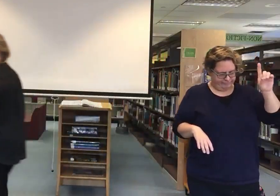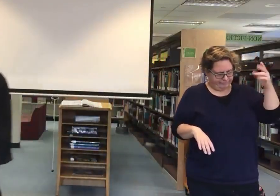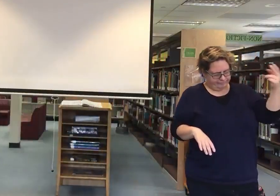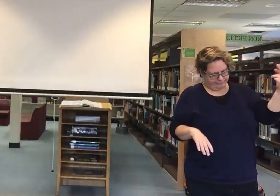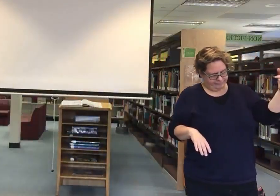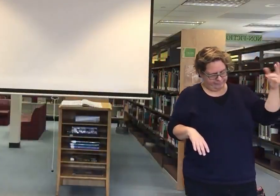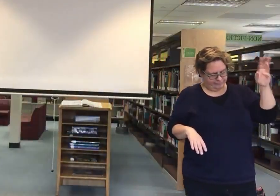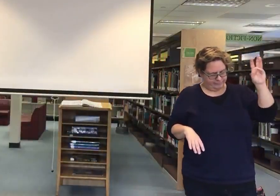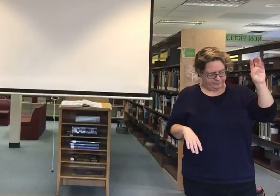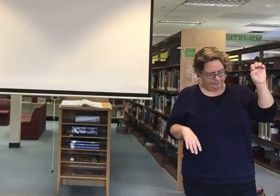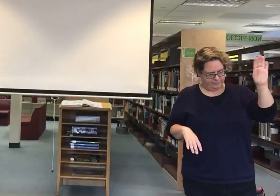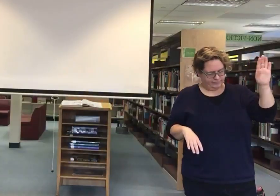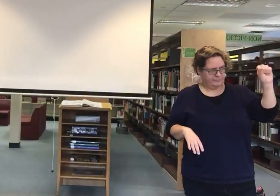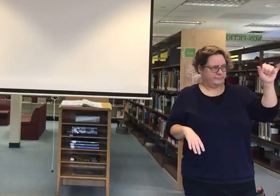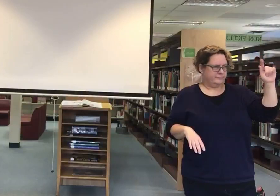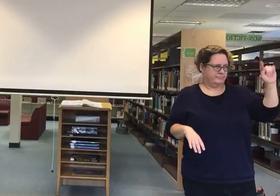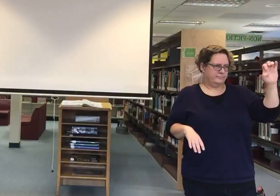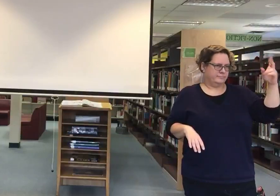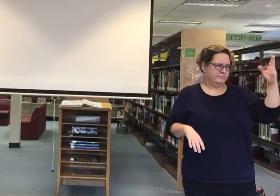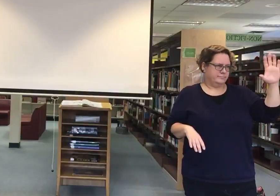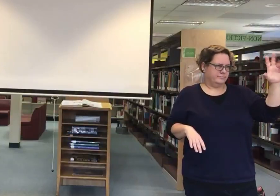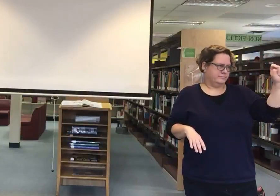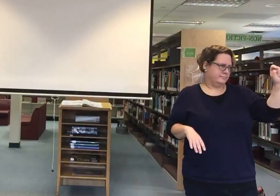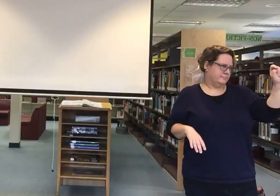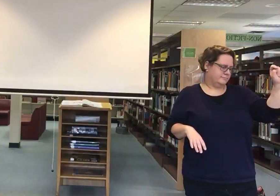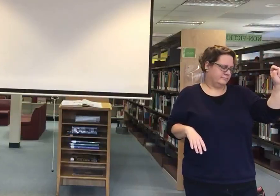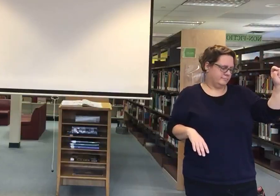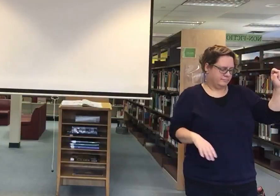/ DHH website,